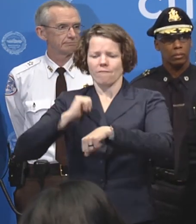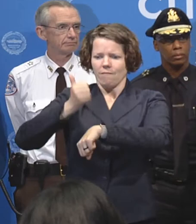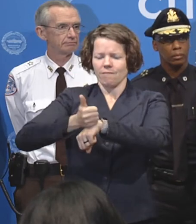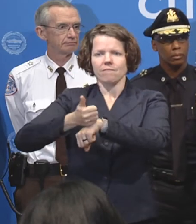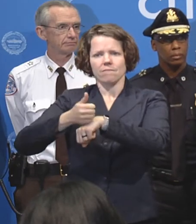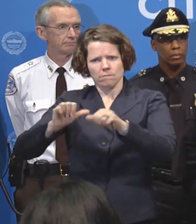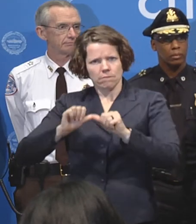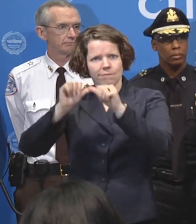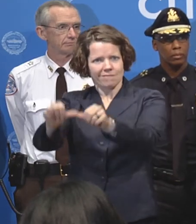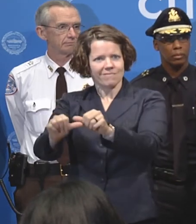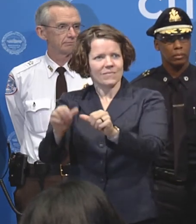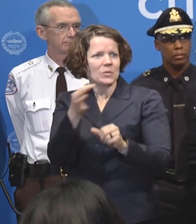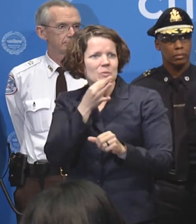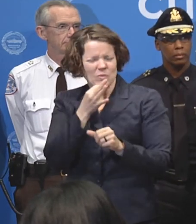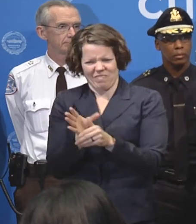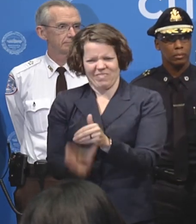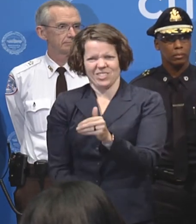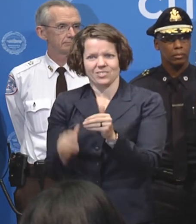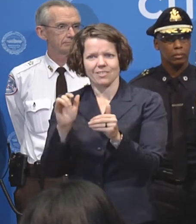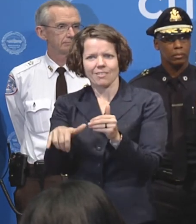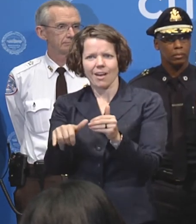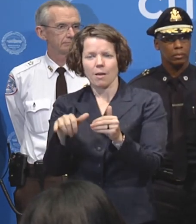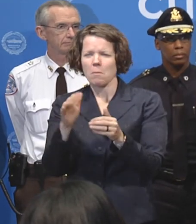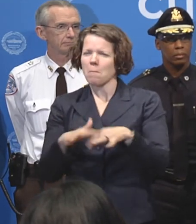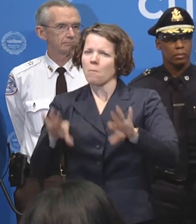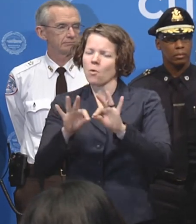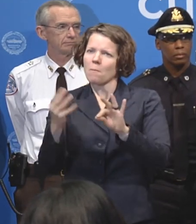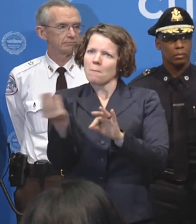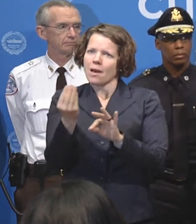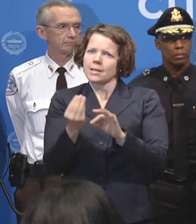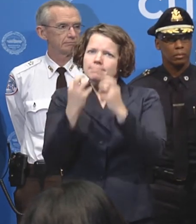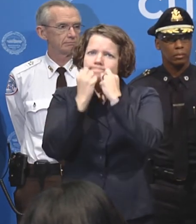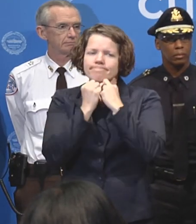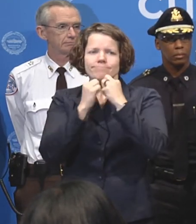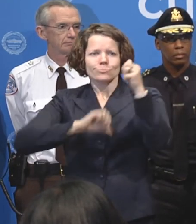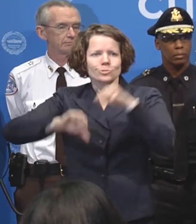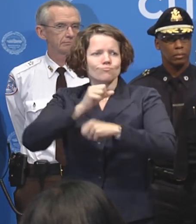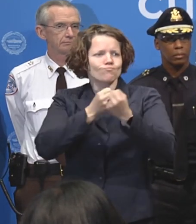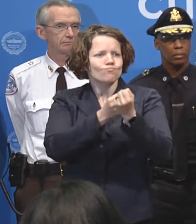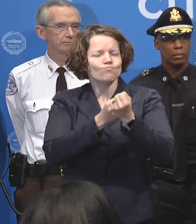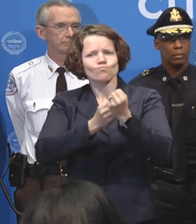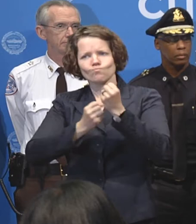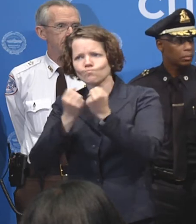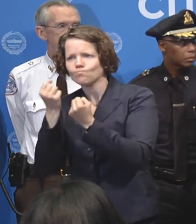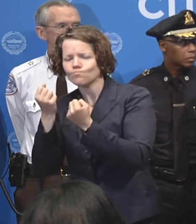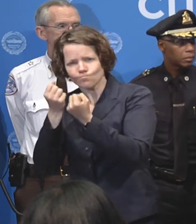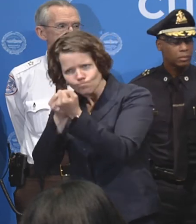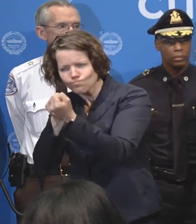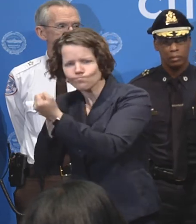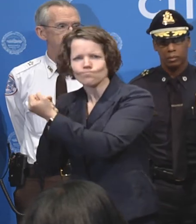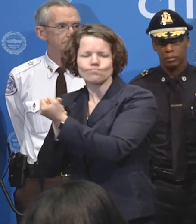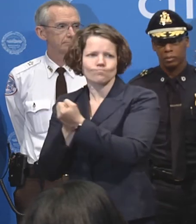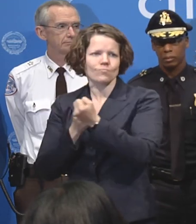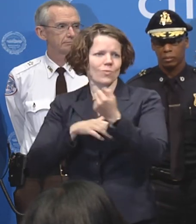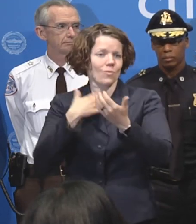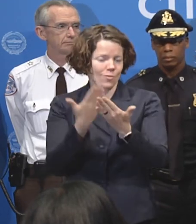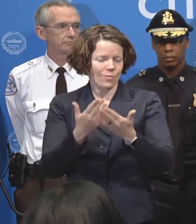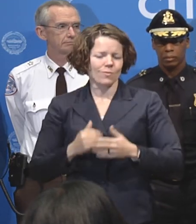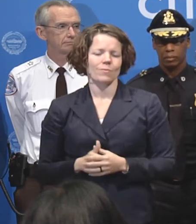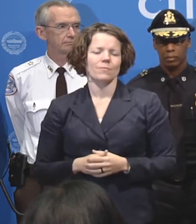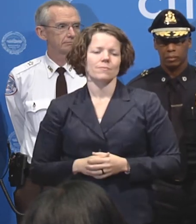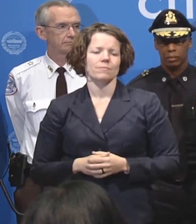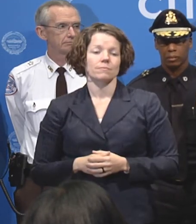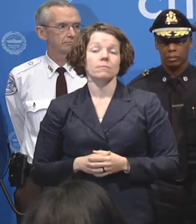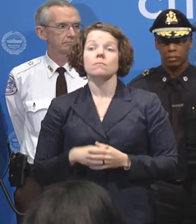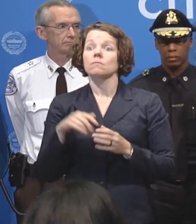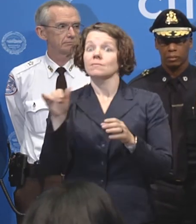Just remember, we're taking what happened in 2013 and turning it into a positive in the city. We're asking you also,